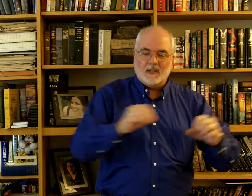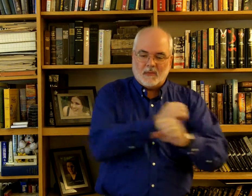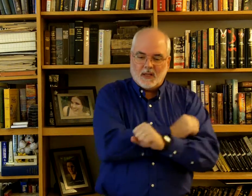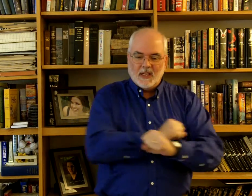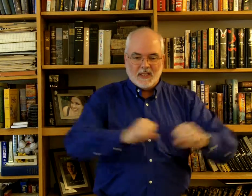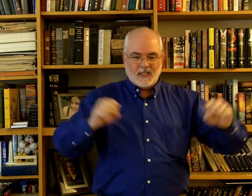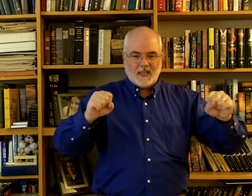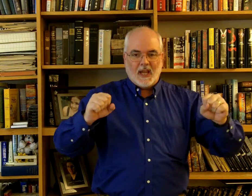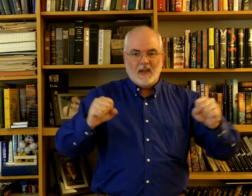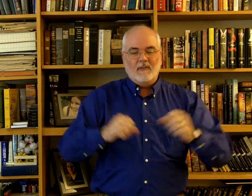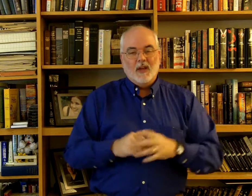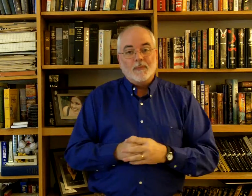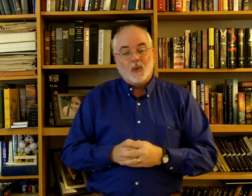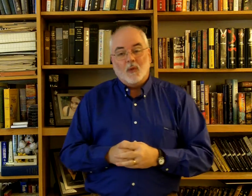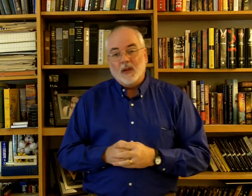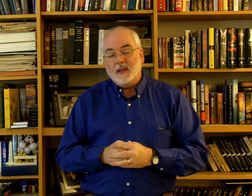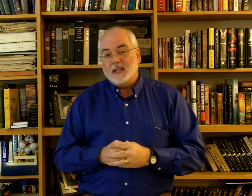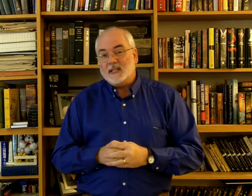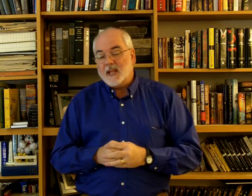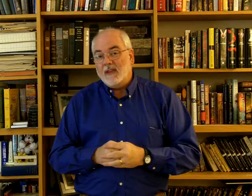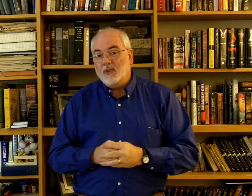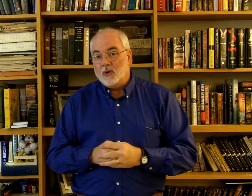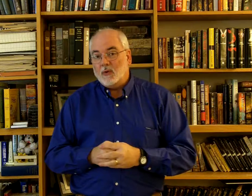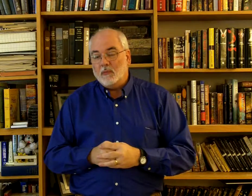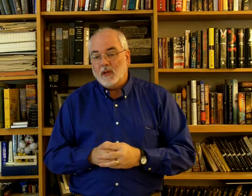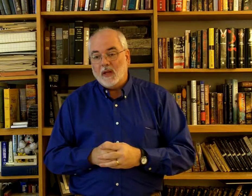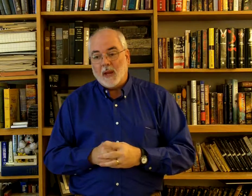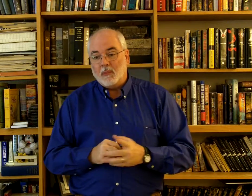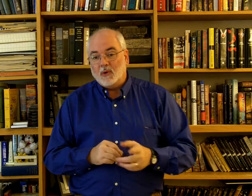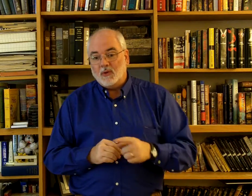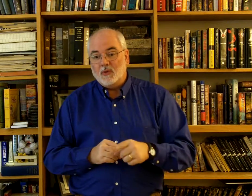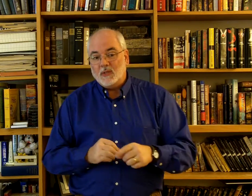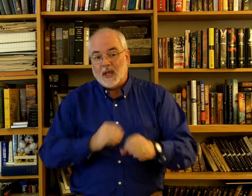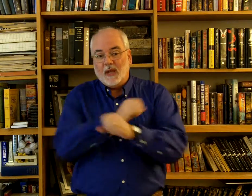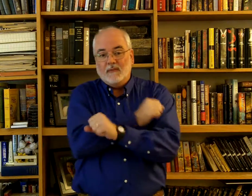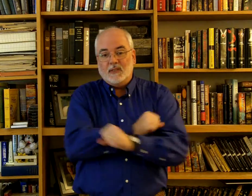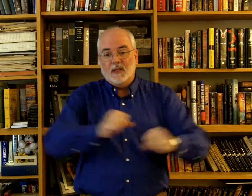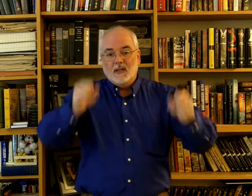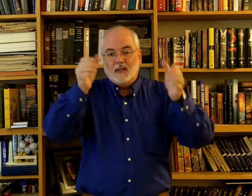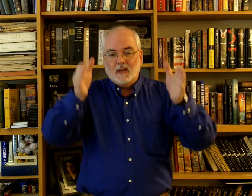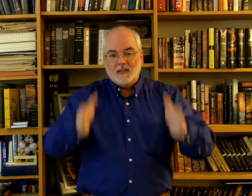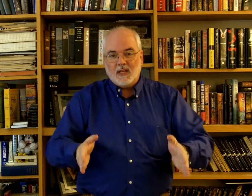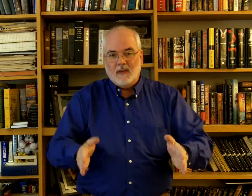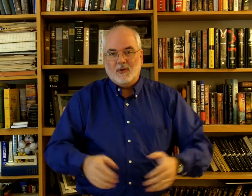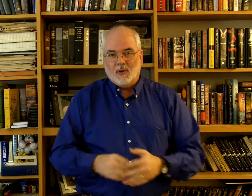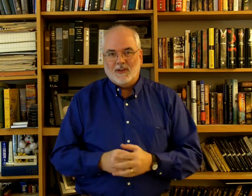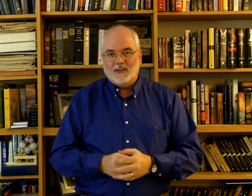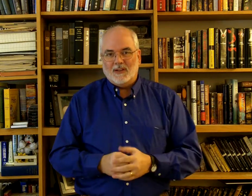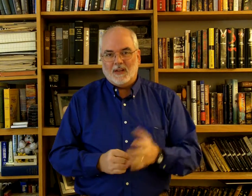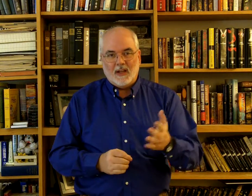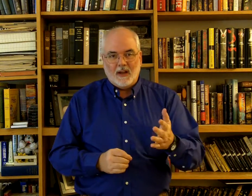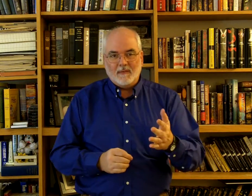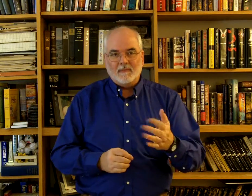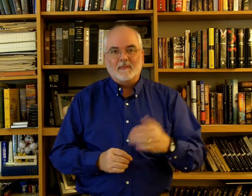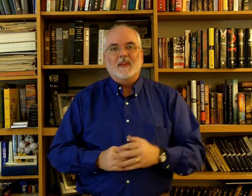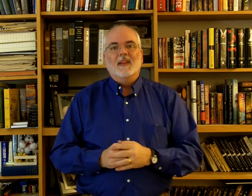something. Save. What do you think a savior would be? A person who saves? Savior. Get it?